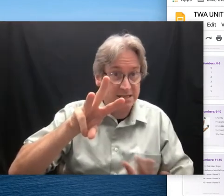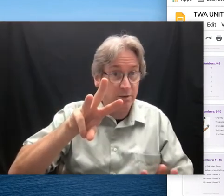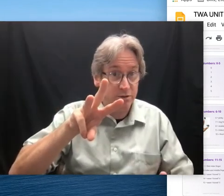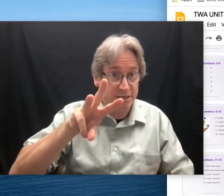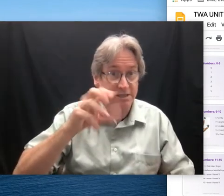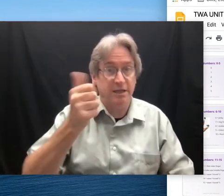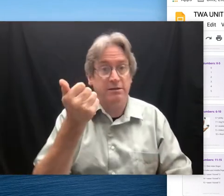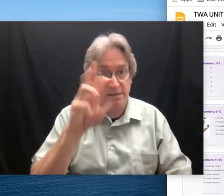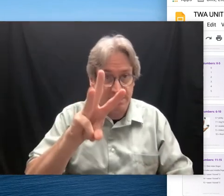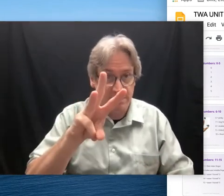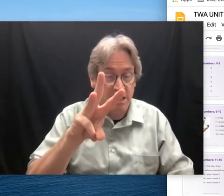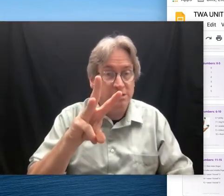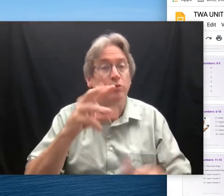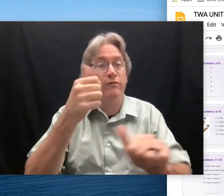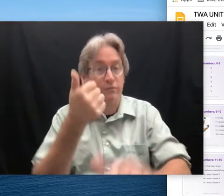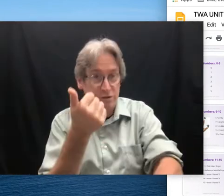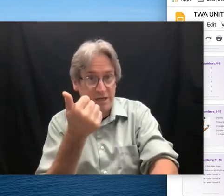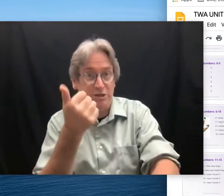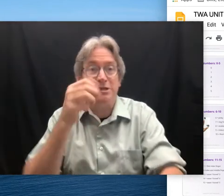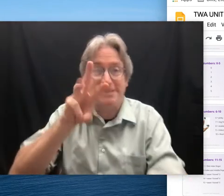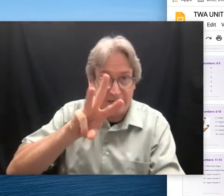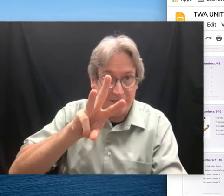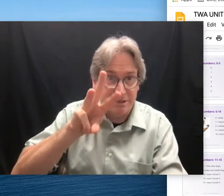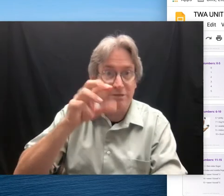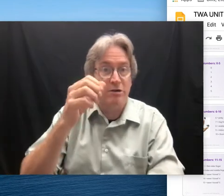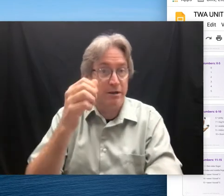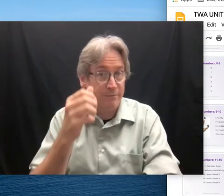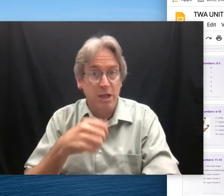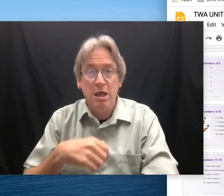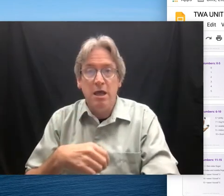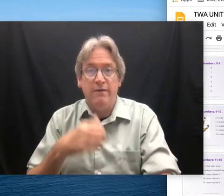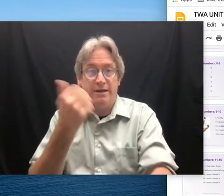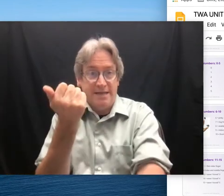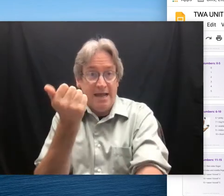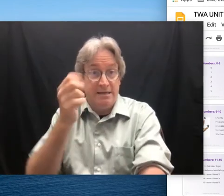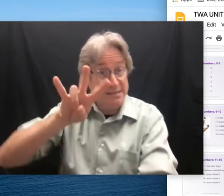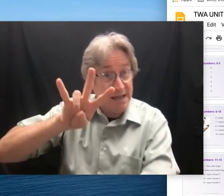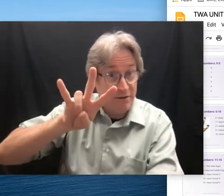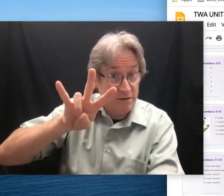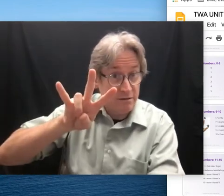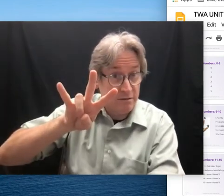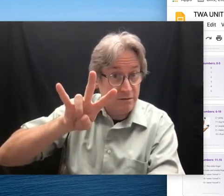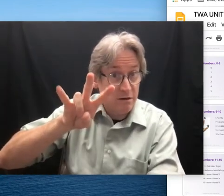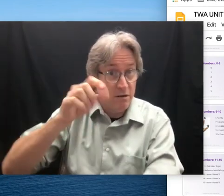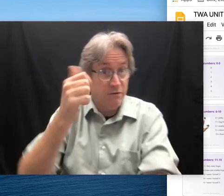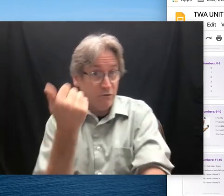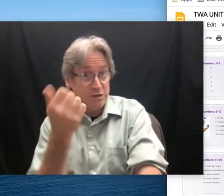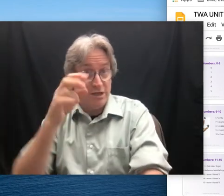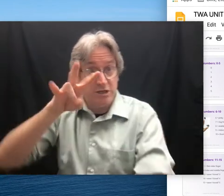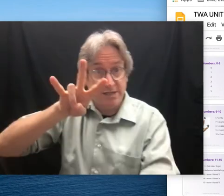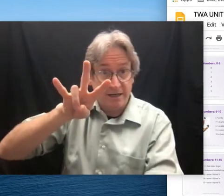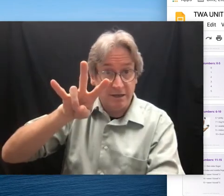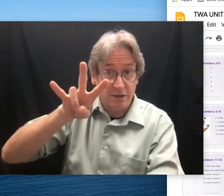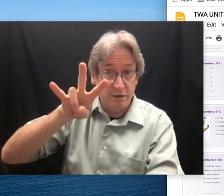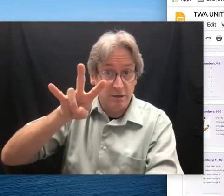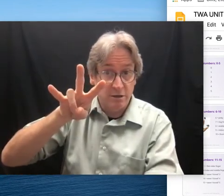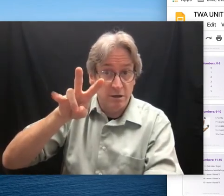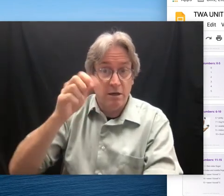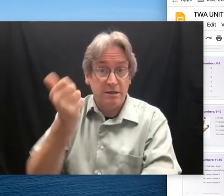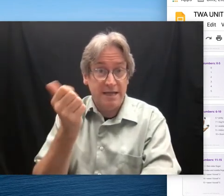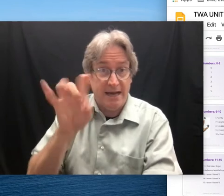So that's how we do 16, 10, 6. So the first digit, second digit, right? And then 10, 7, first digit, second